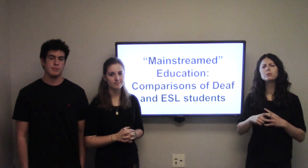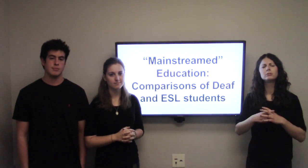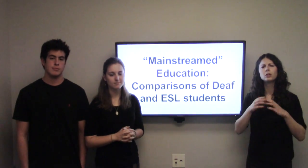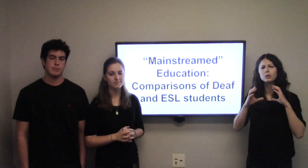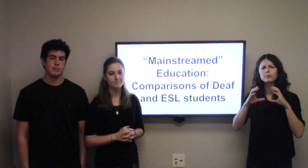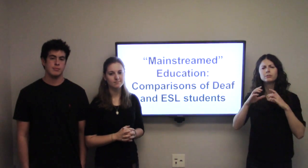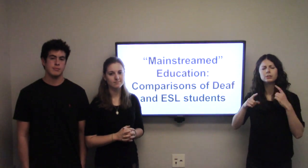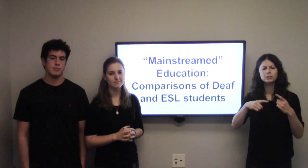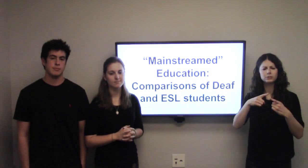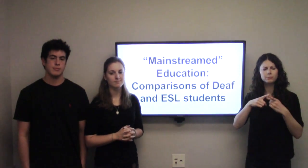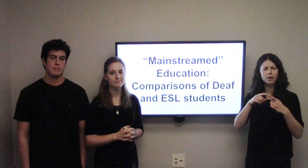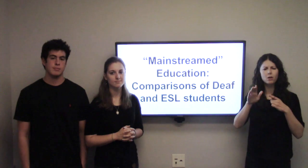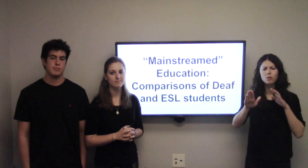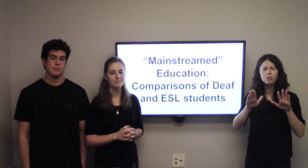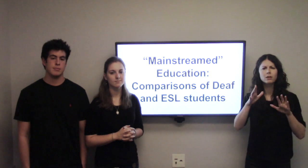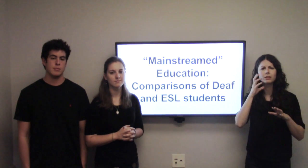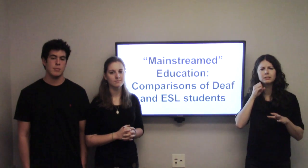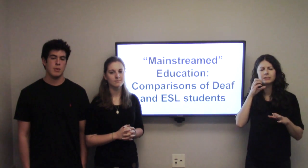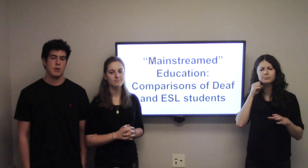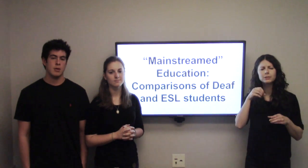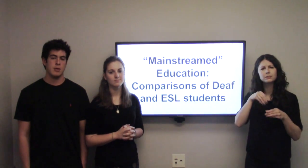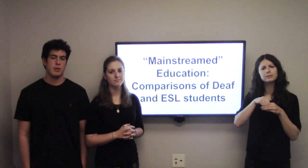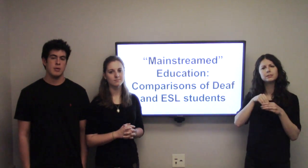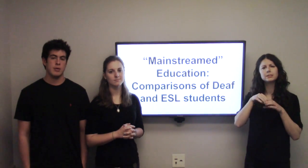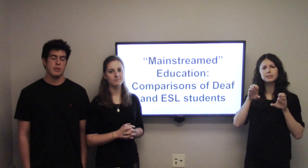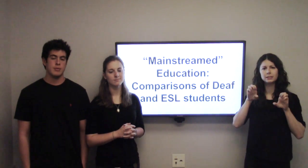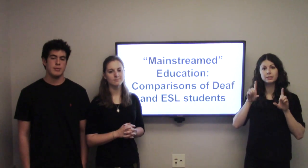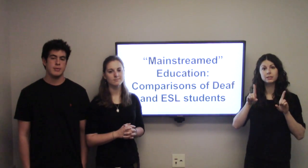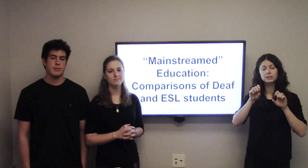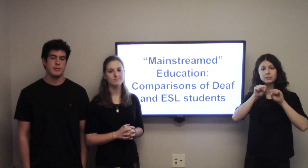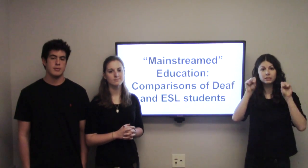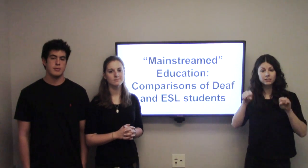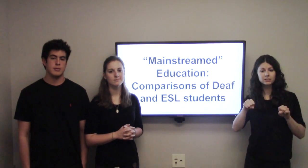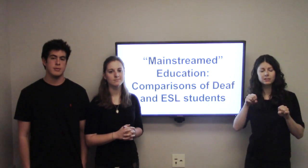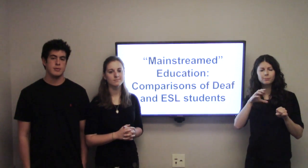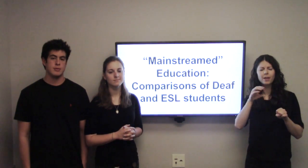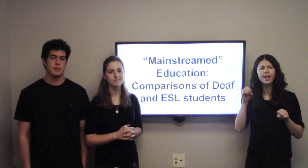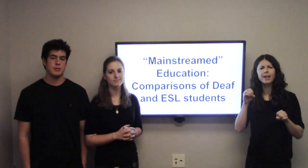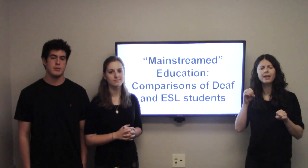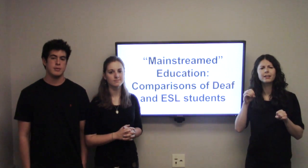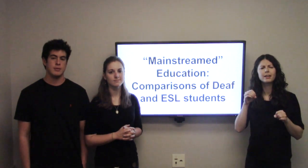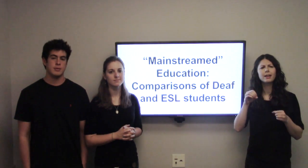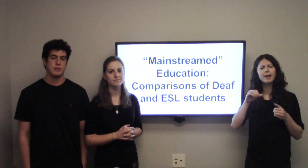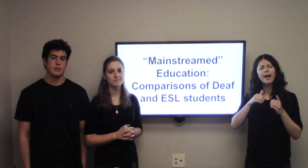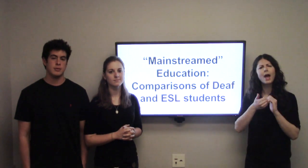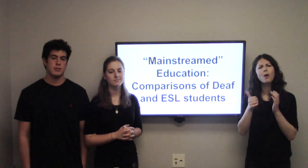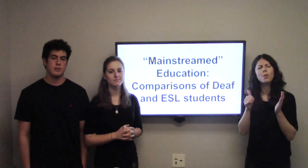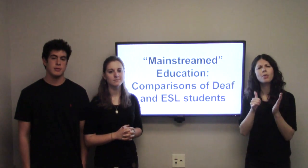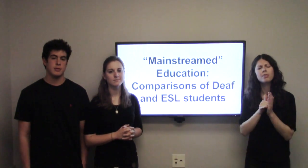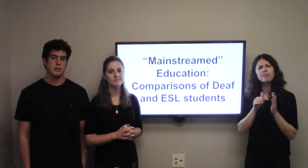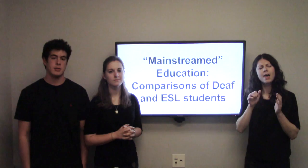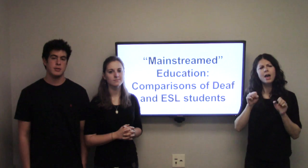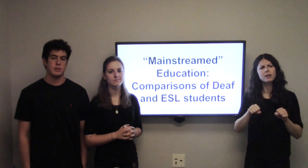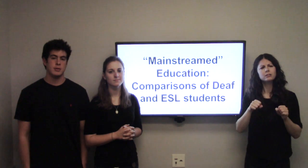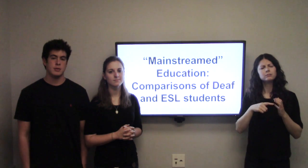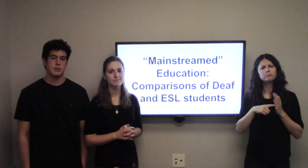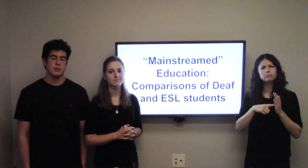We want to start a conversation about their experiences inside the educational system and how that can